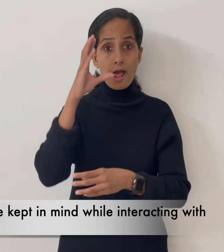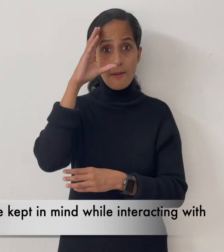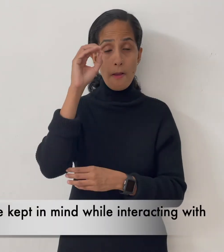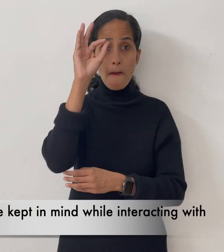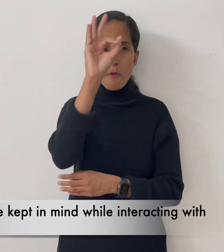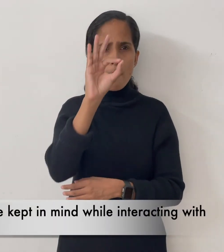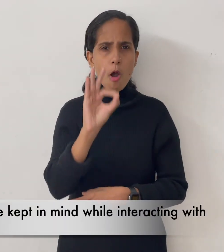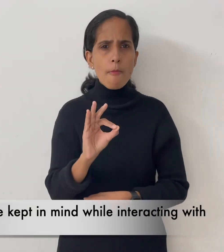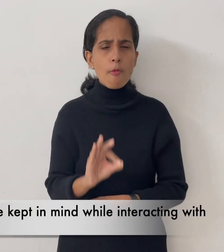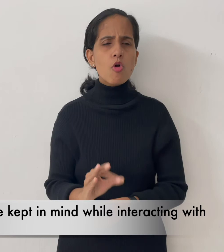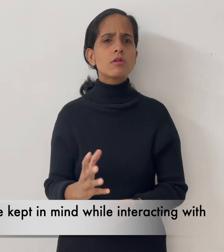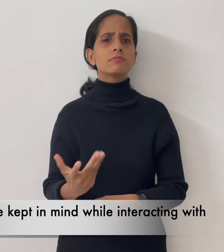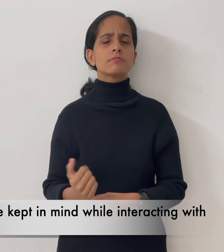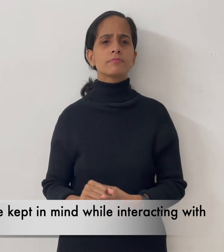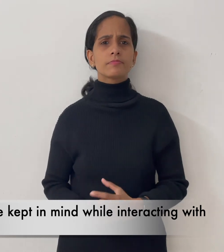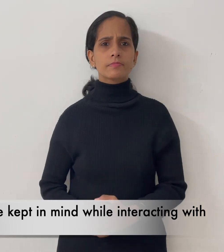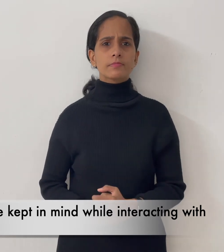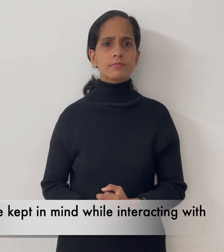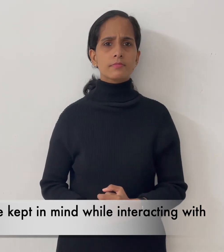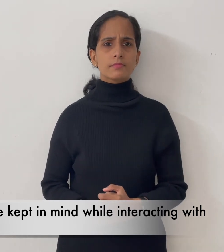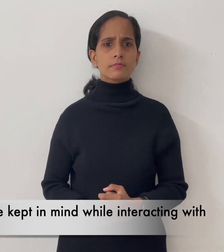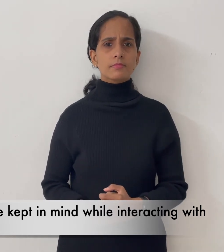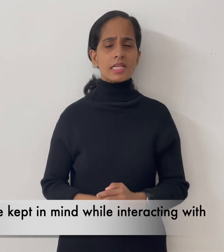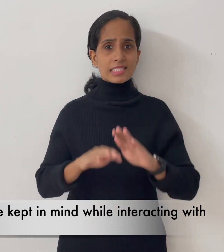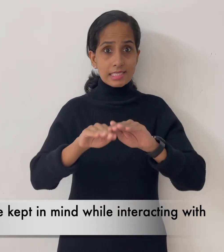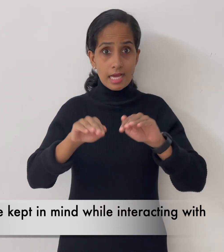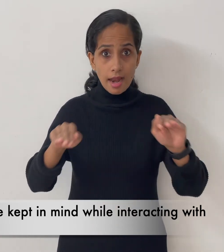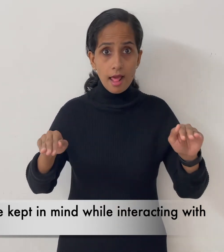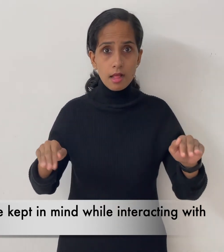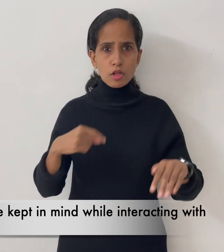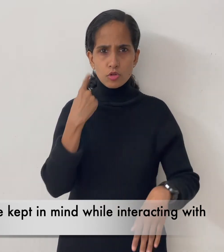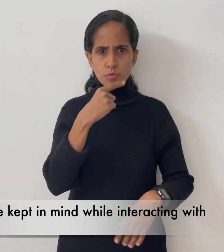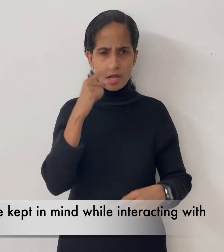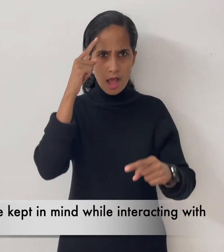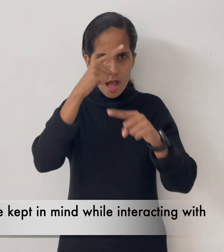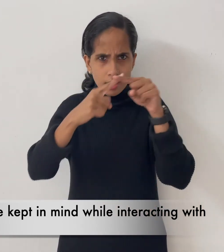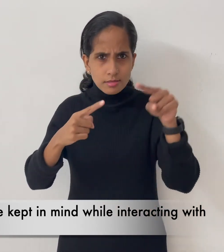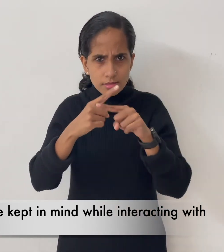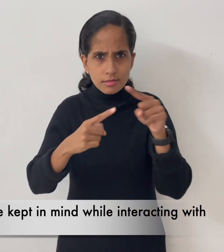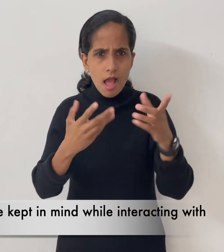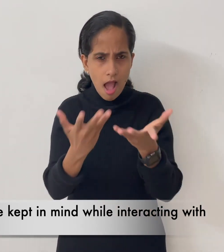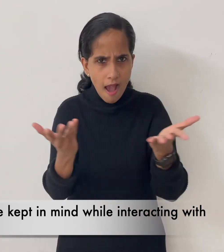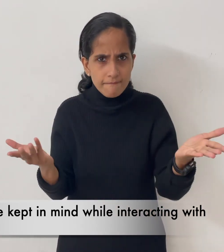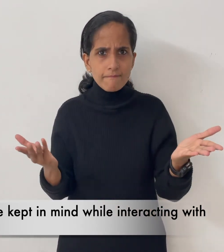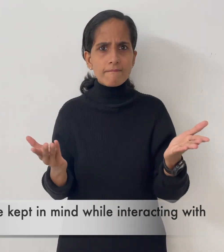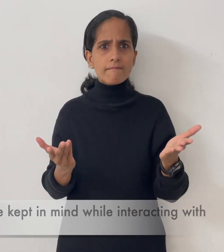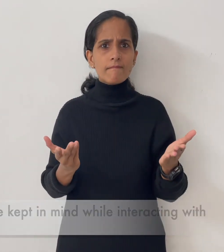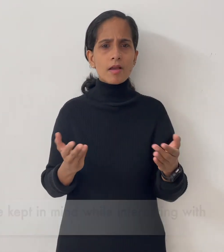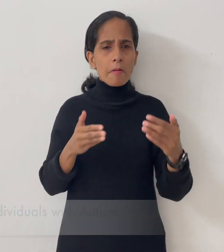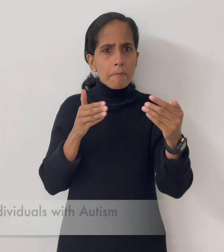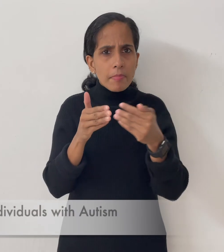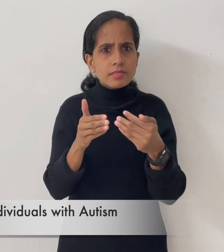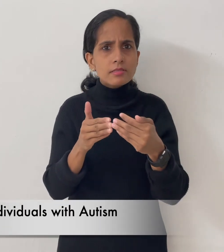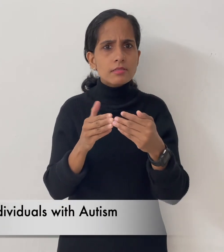A few things to be kept in mind while interacting with individuals with autism.